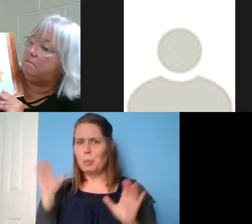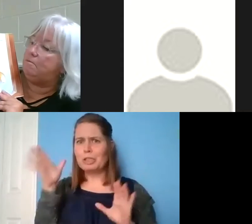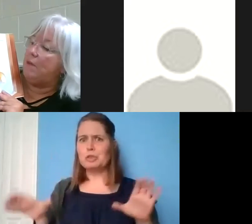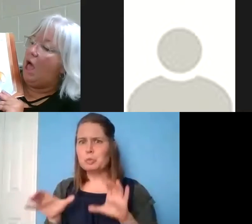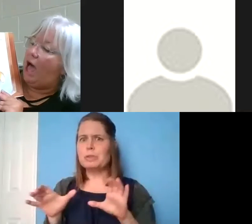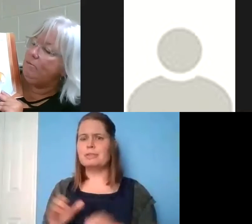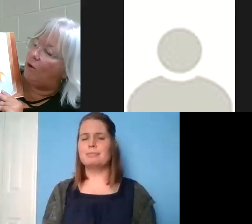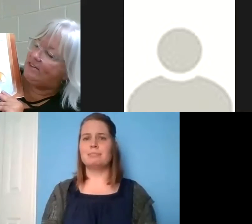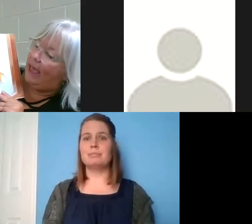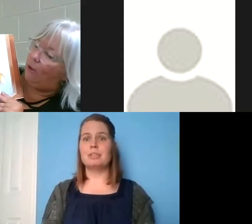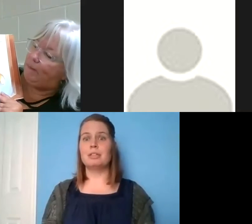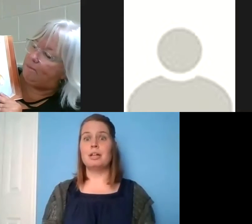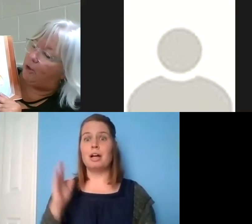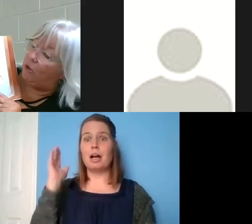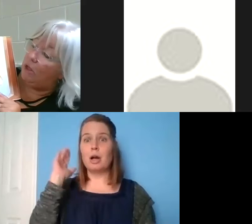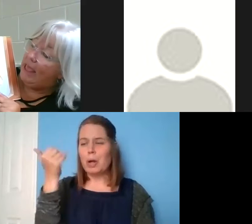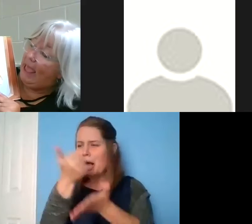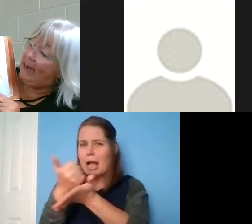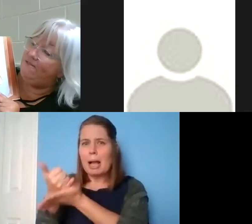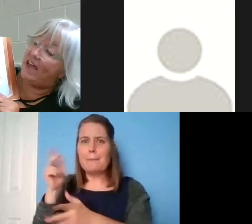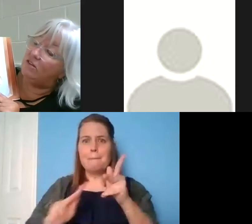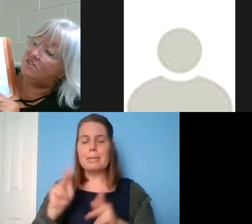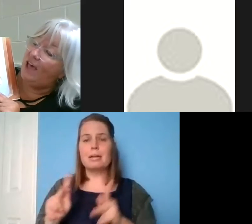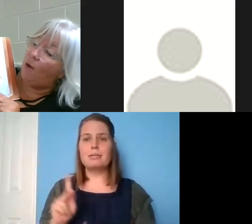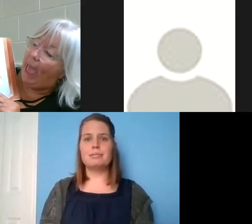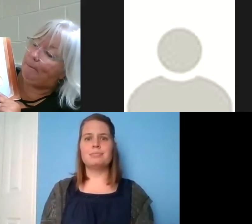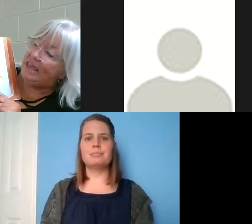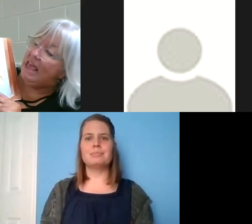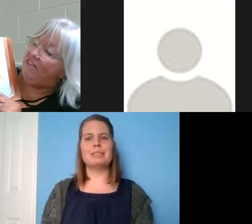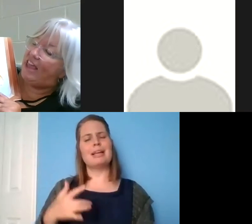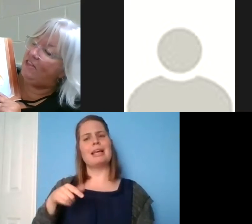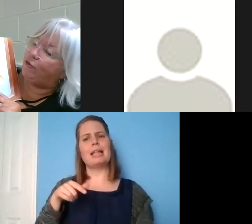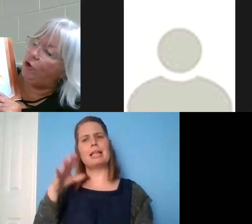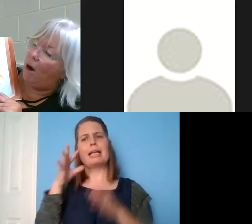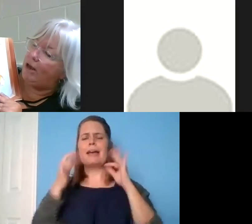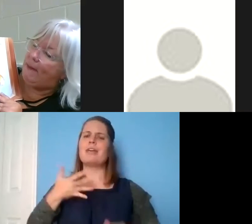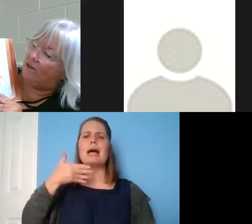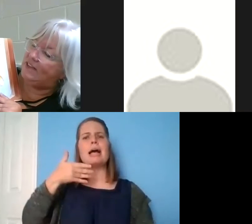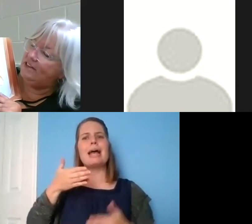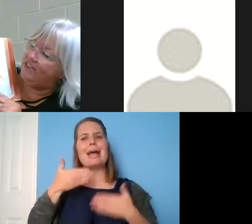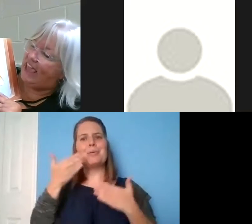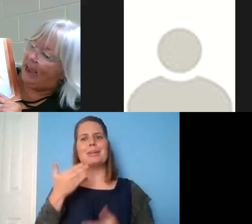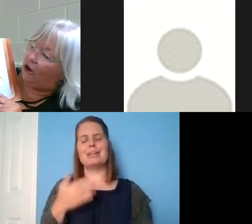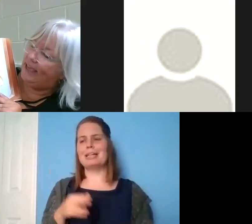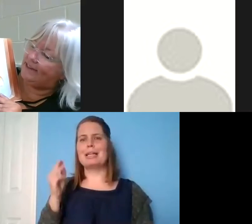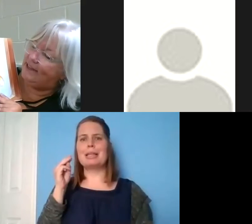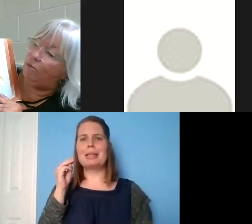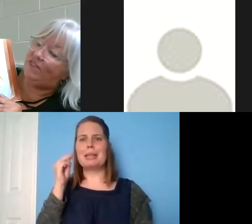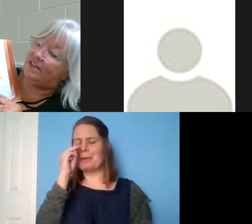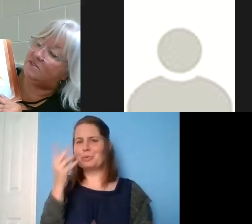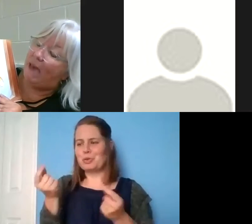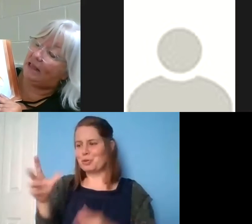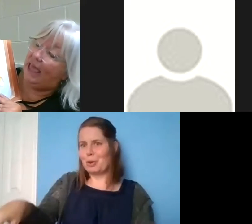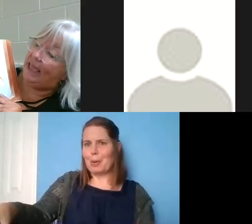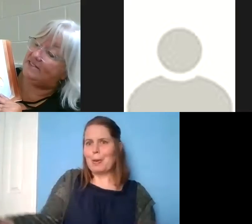said. I'm going to help people. And he felt so happy that he threw Marty Mouse into the air, kicked him